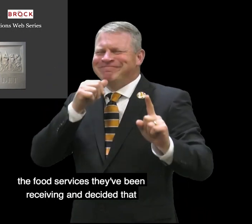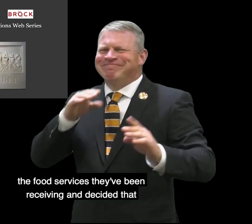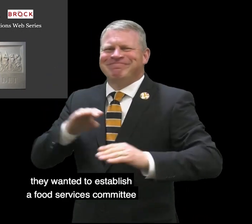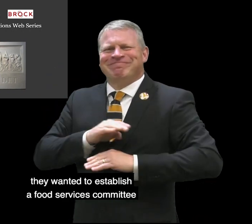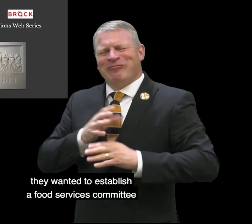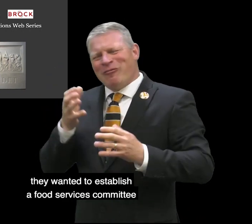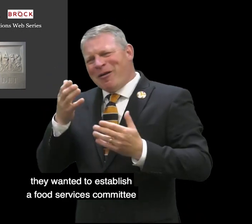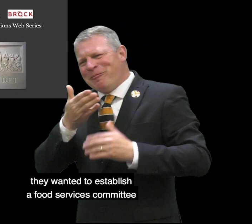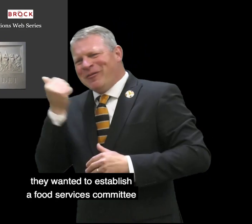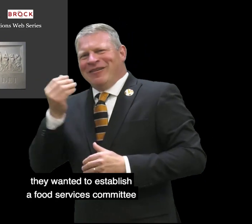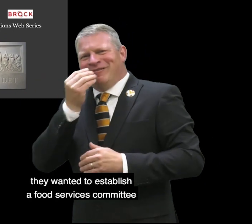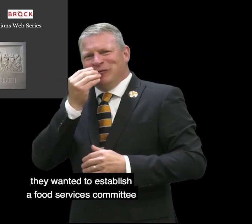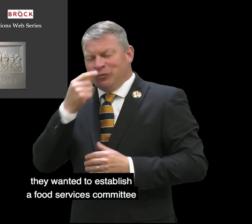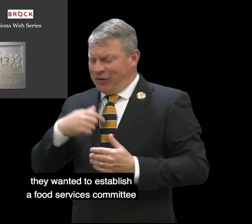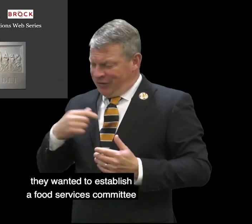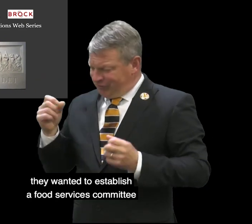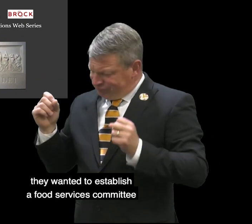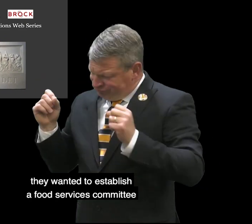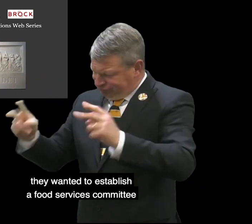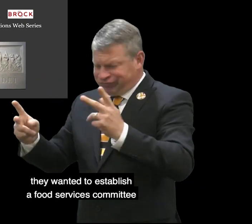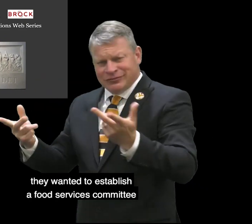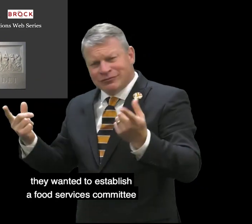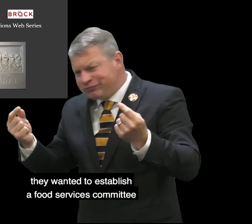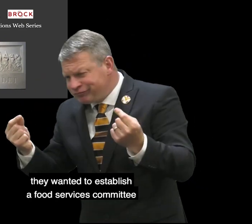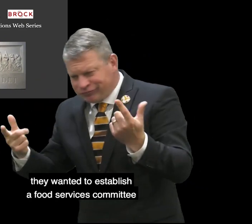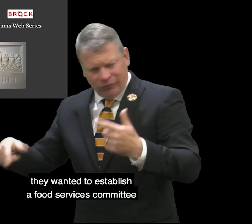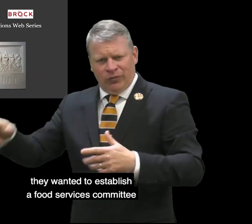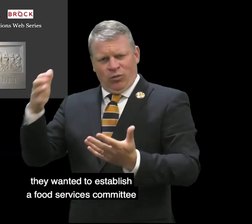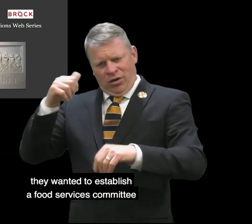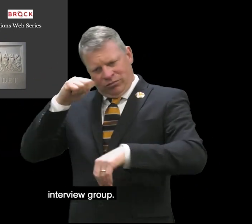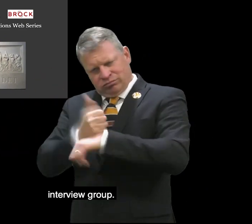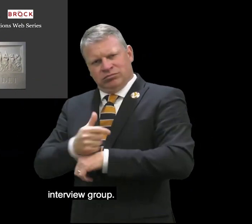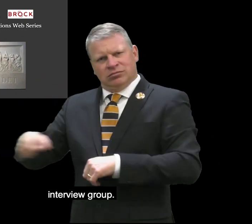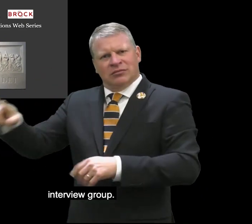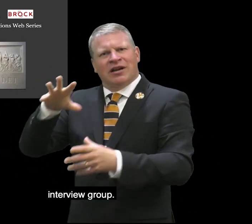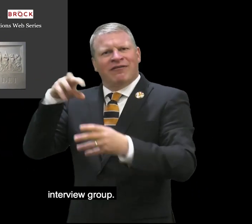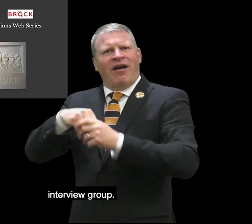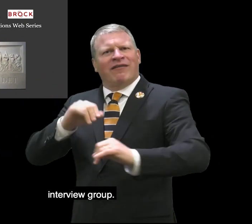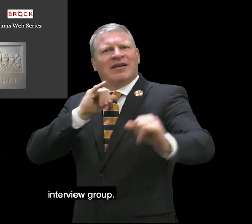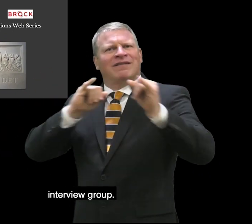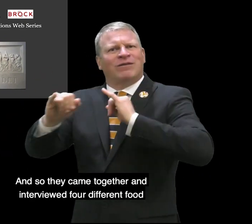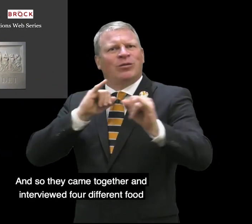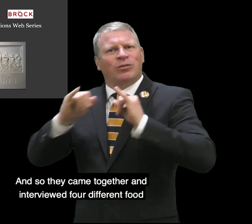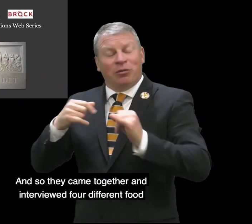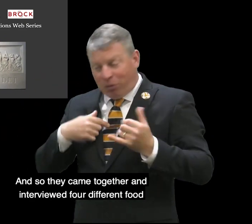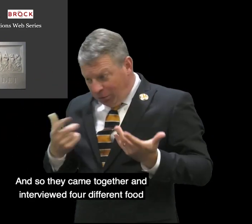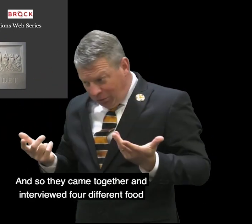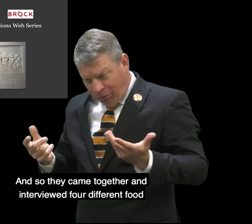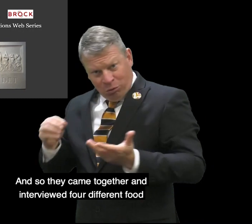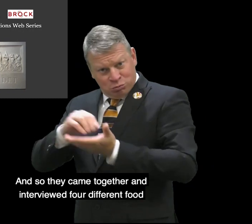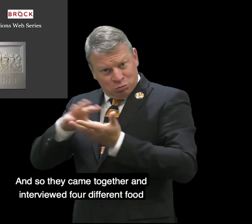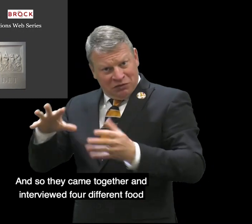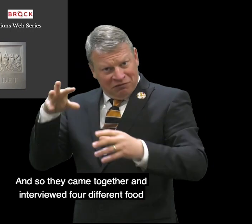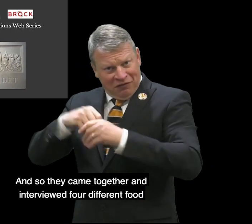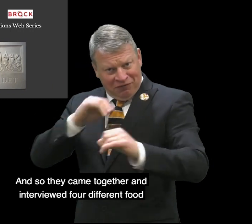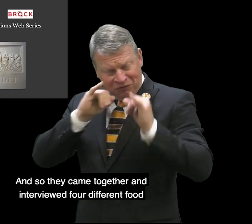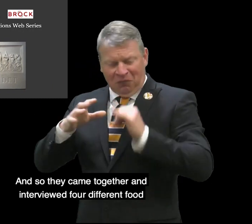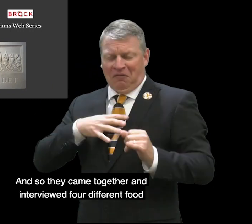food services they've been receiving and decided that they wanted to establish a food services committee interview group. And so they